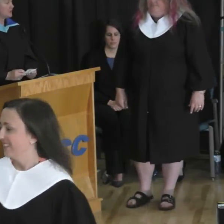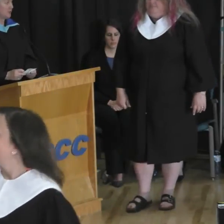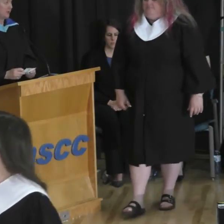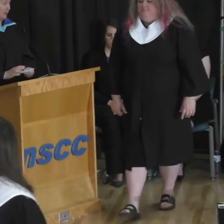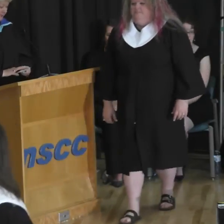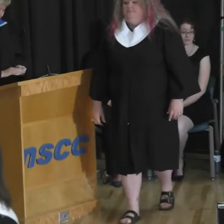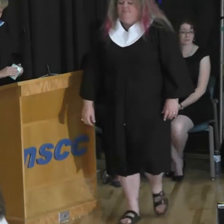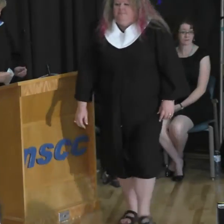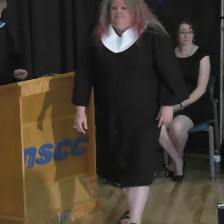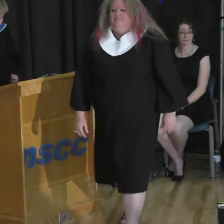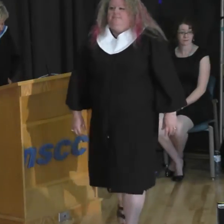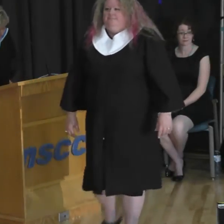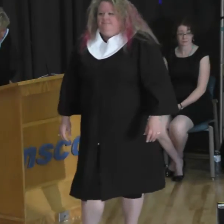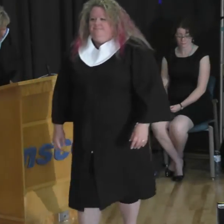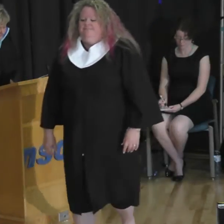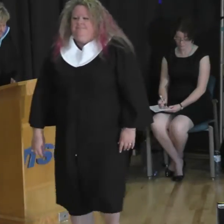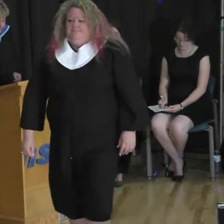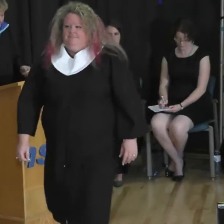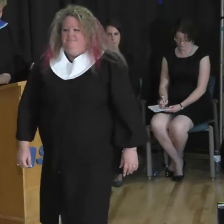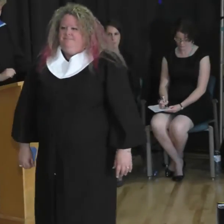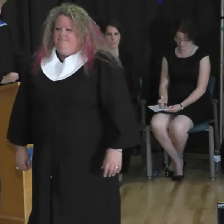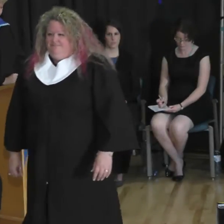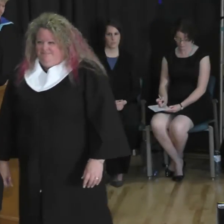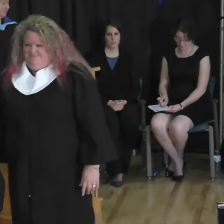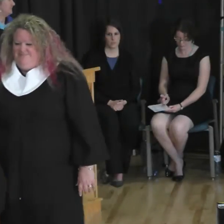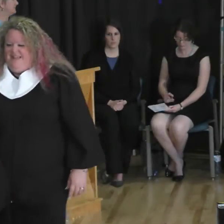Amanda Swinimer.